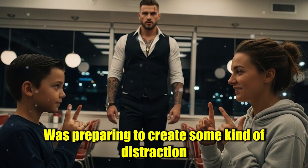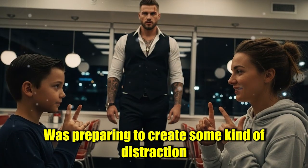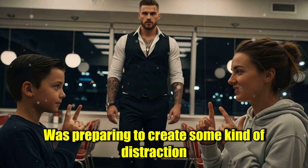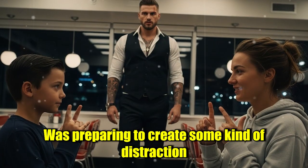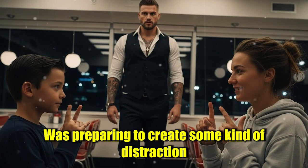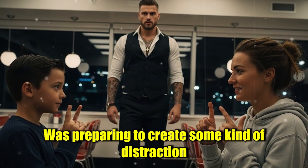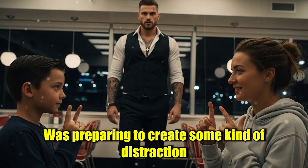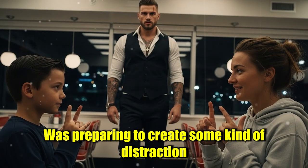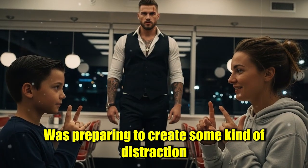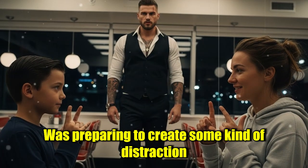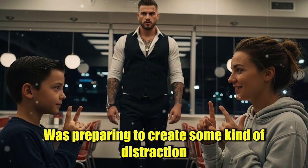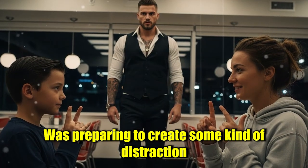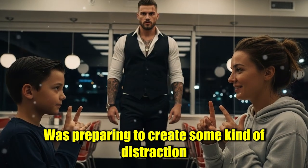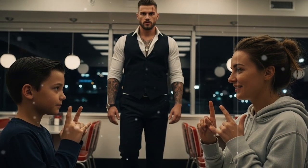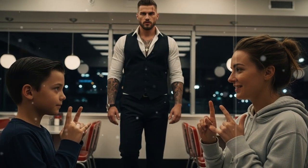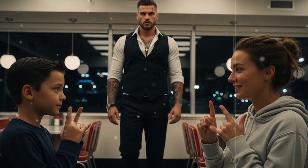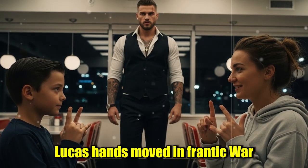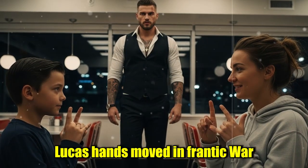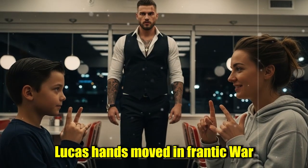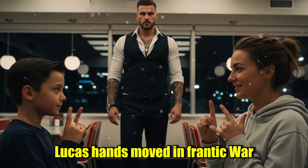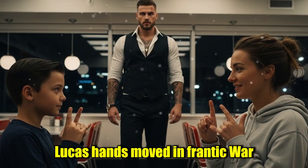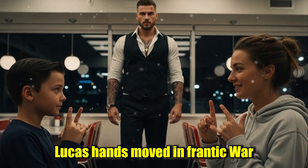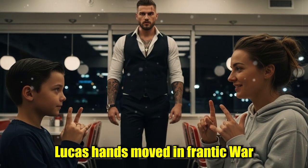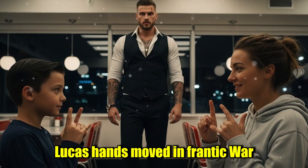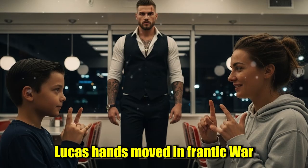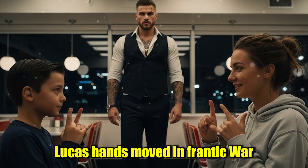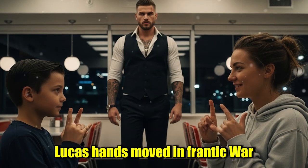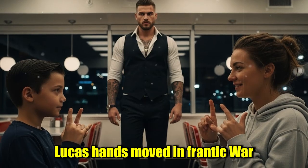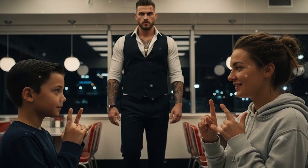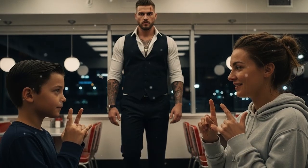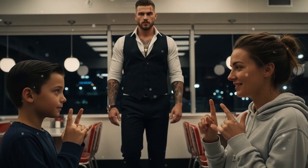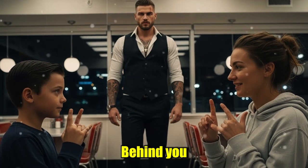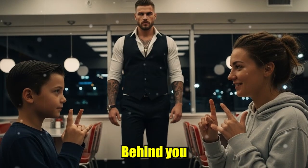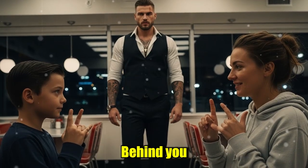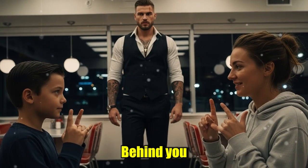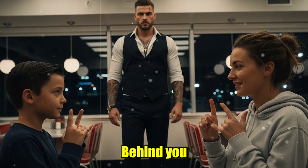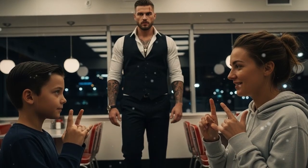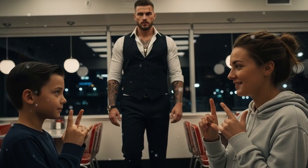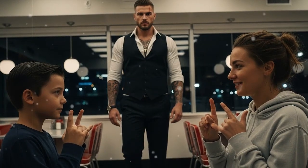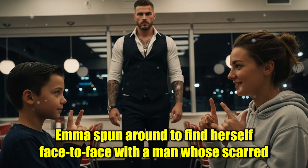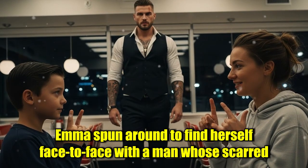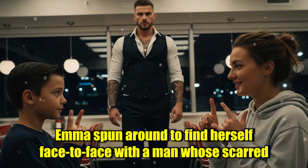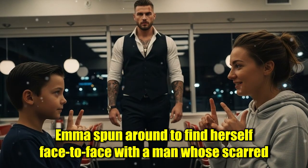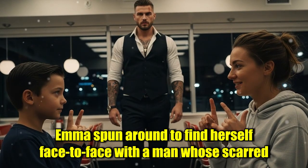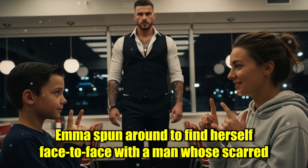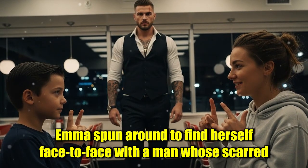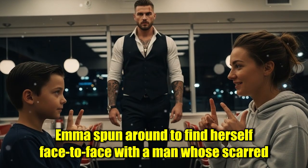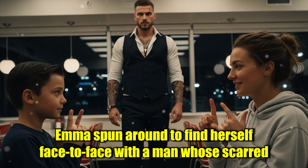preparing to create some kind of distraction, Luca's hands moved in frantic warning. Behind you. Emma spun around to find herself